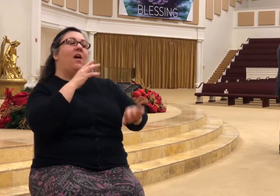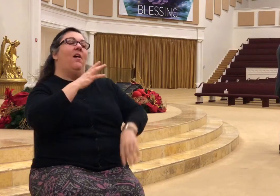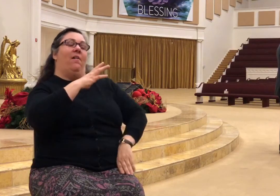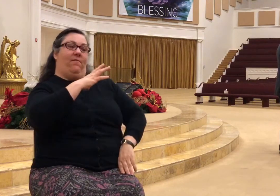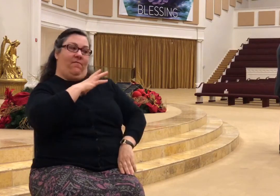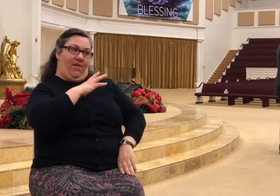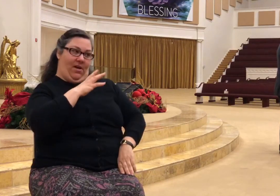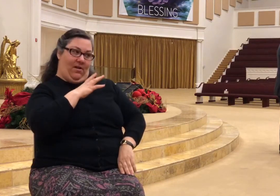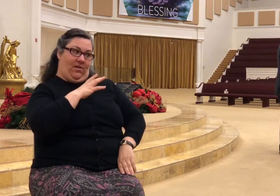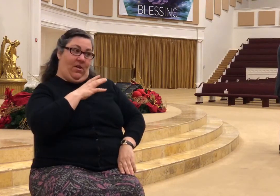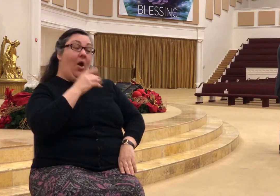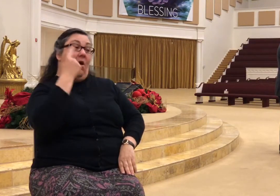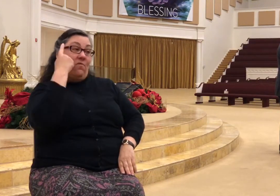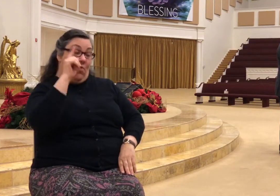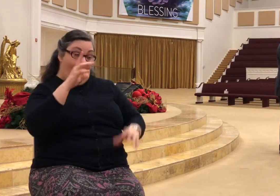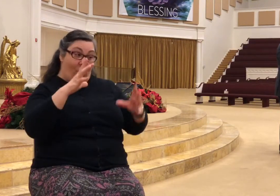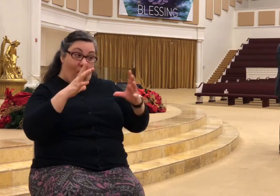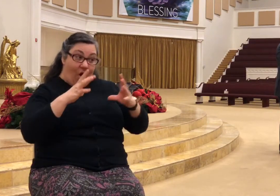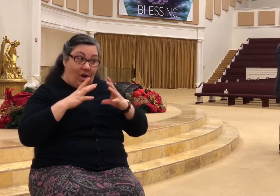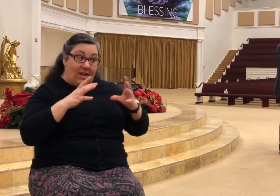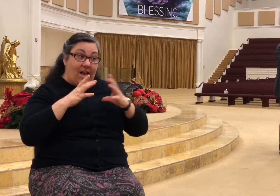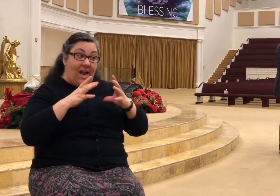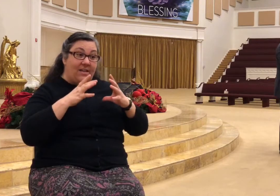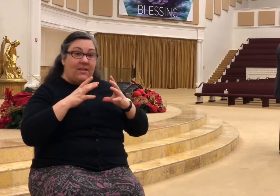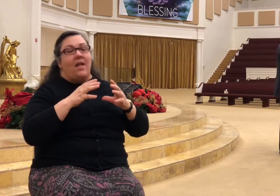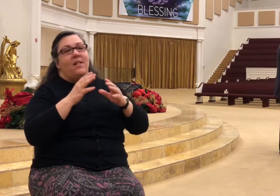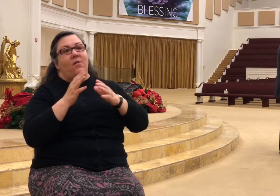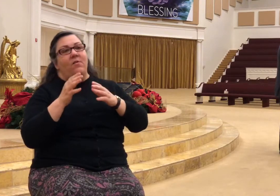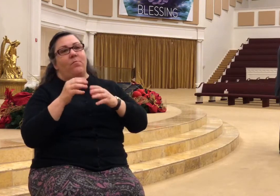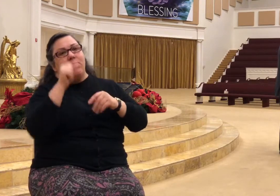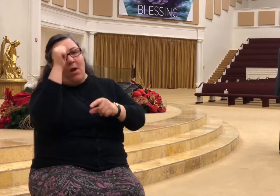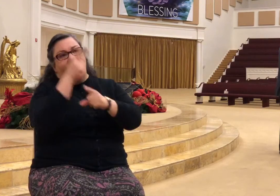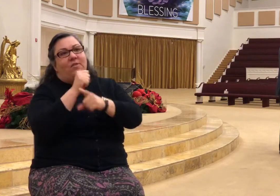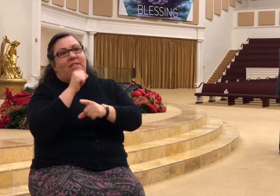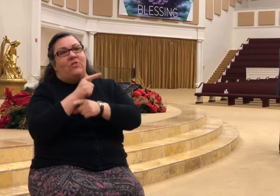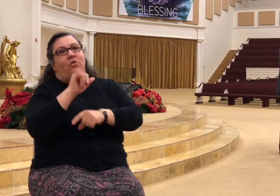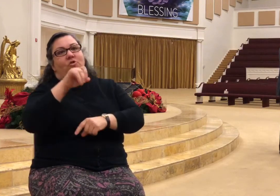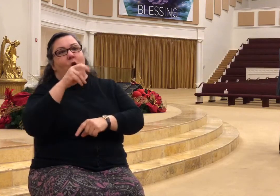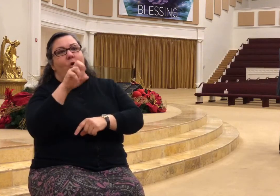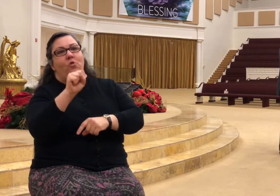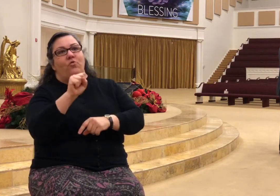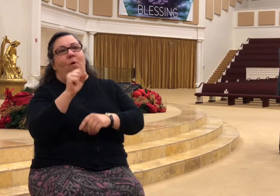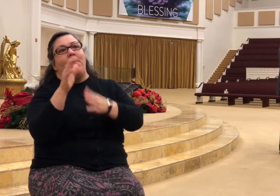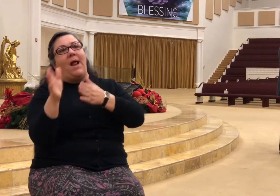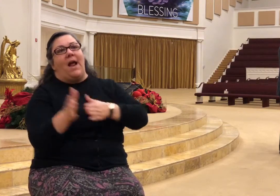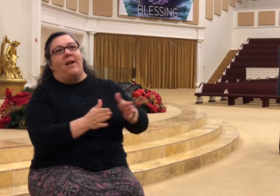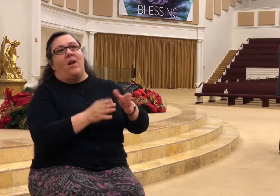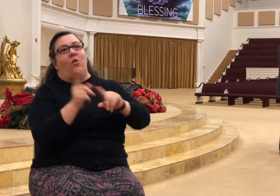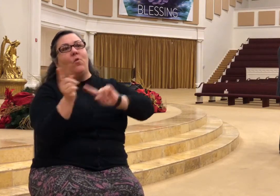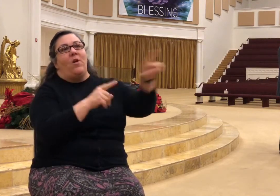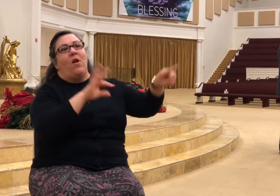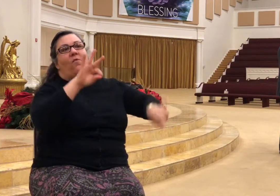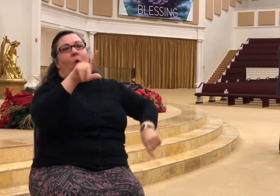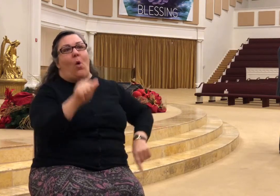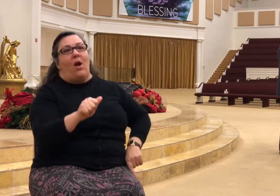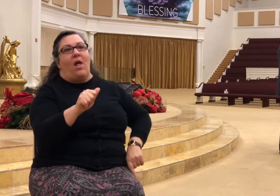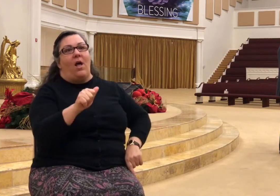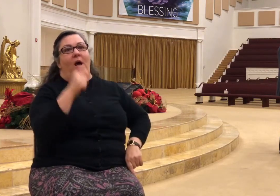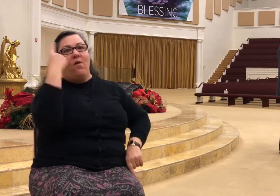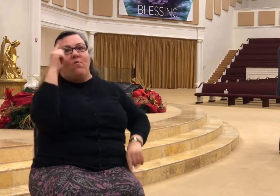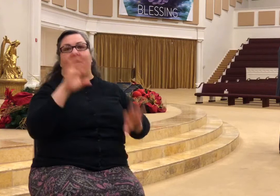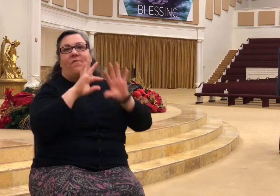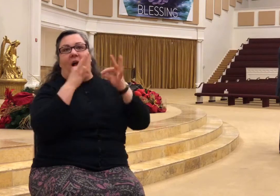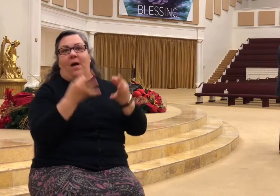for the holidays. They were leaving to go to Florida for the family reunion of Sister Rachel. And with their passports being stolen, it was